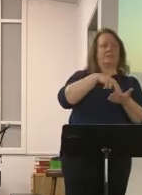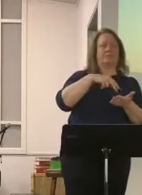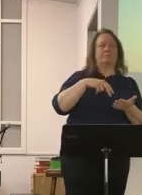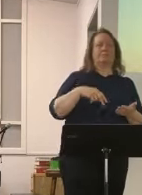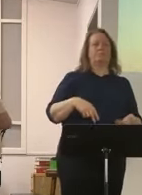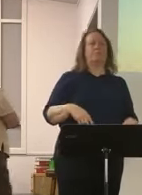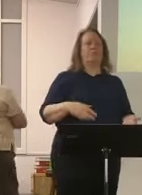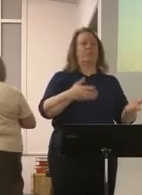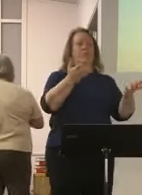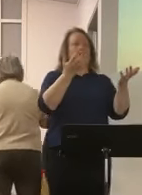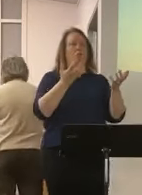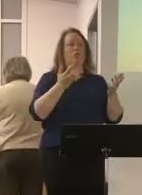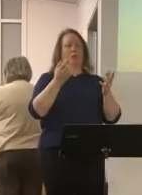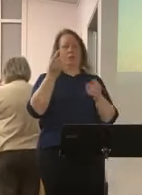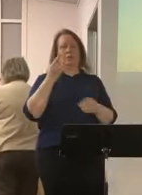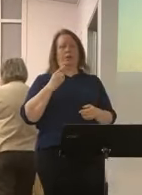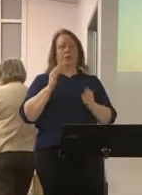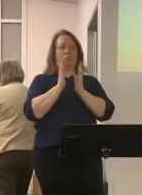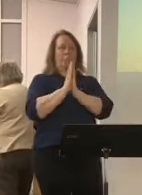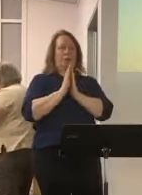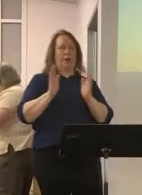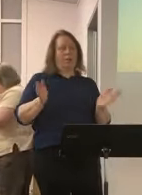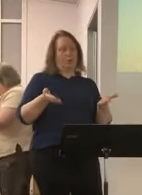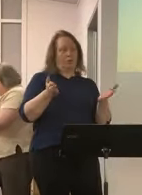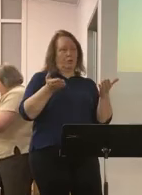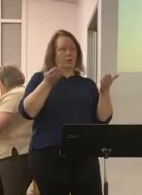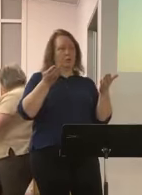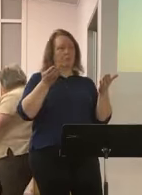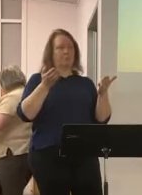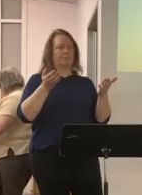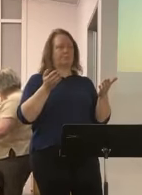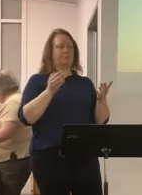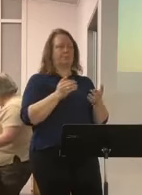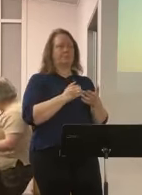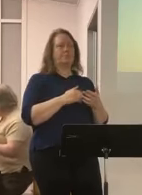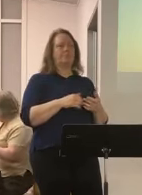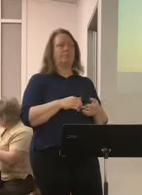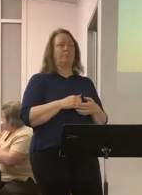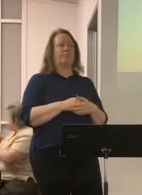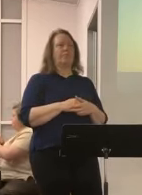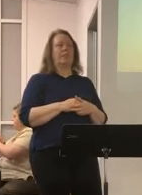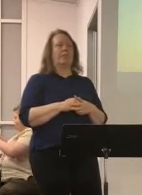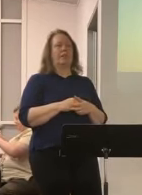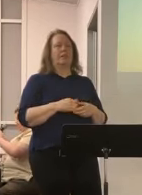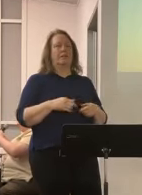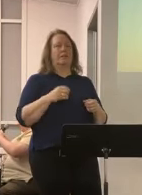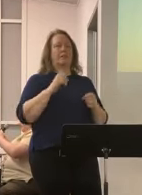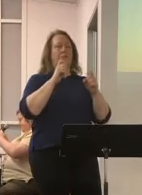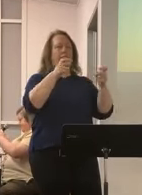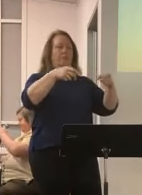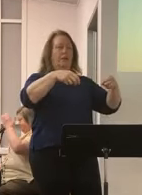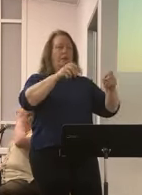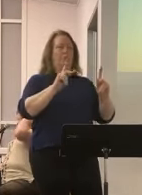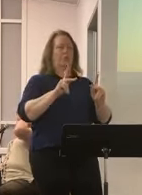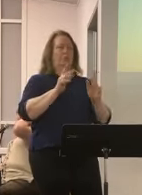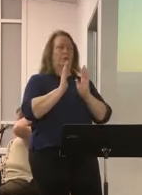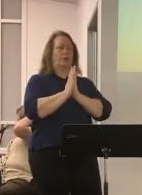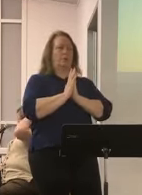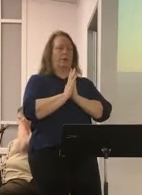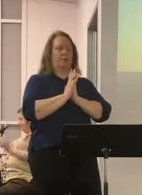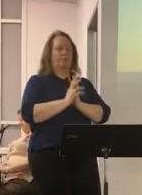you'd like to come forward and pray, we'd encourage you to do so. And we would like to give you this opportunity.